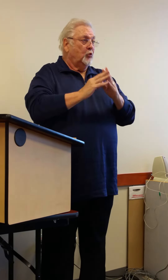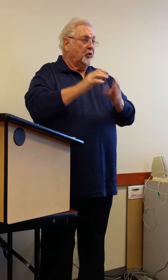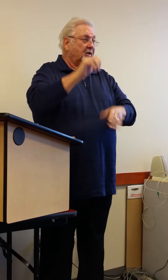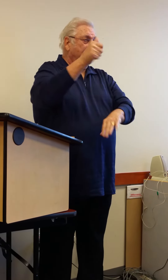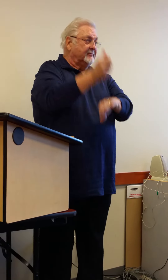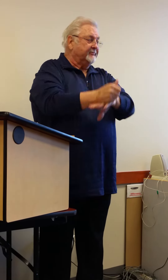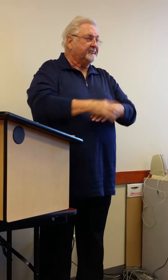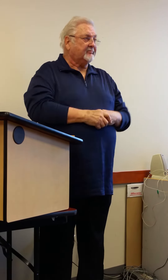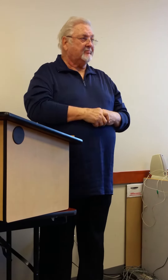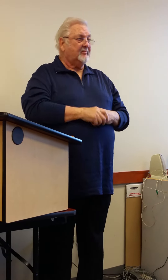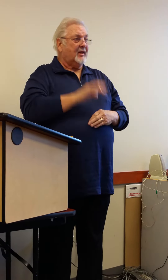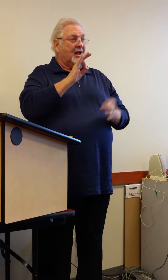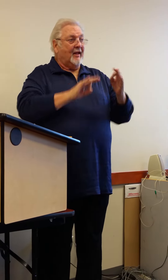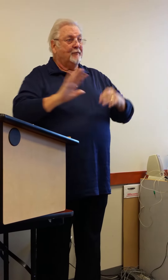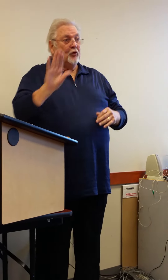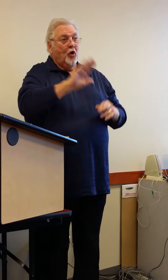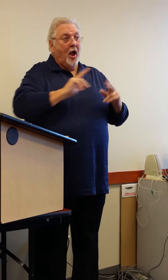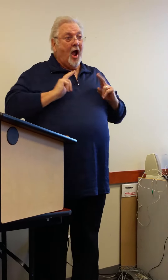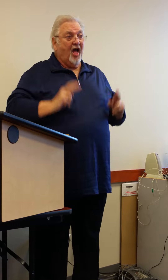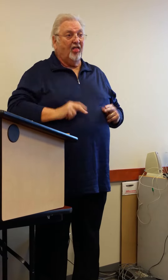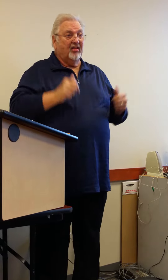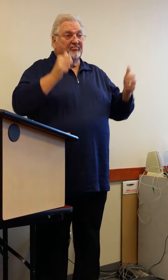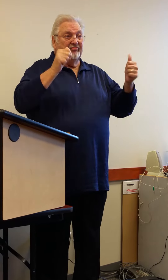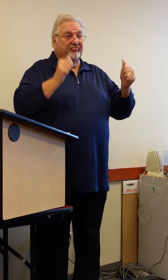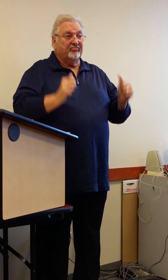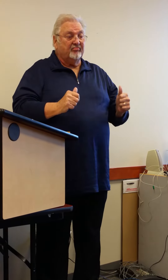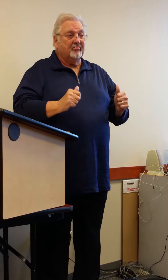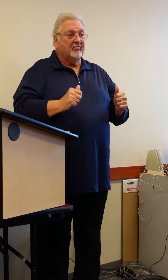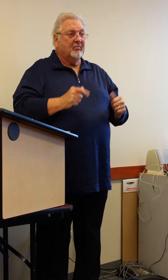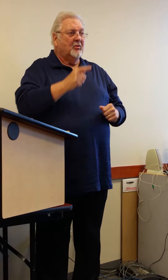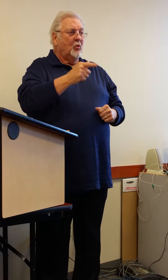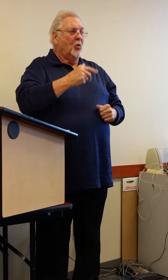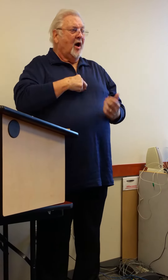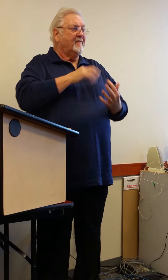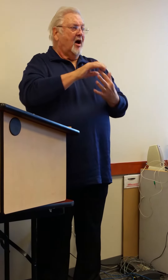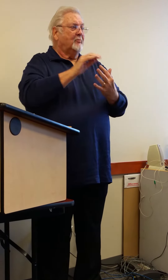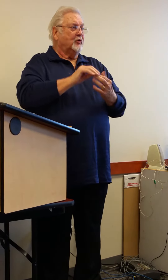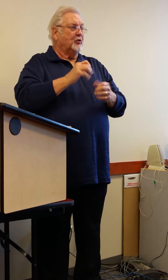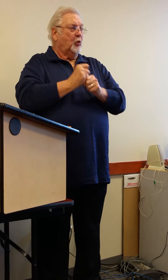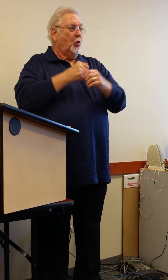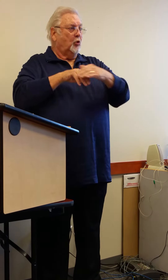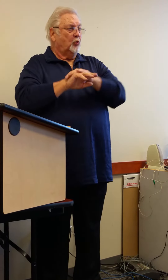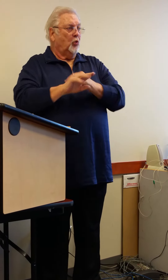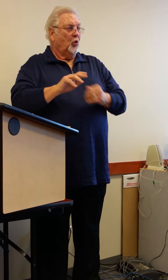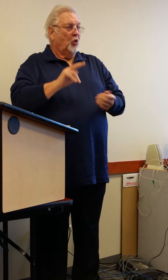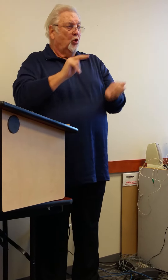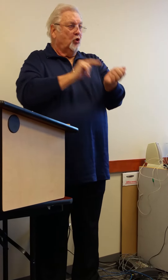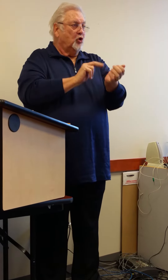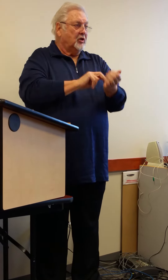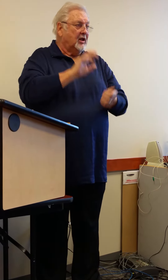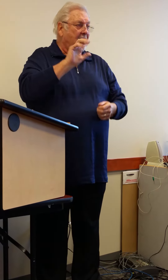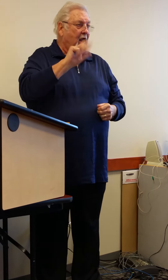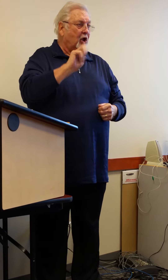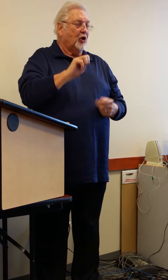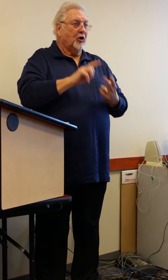retirement home community and just live there. If your health deteriorates, you have options to get into maybe